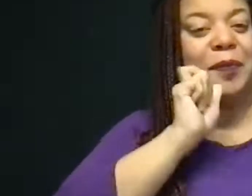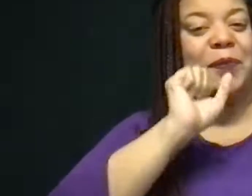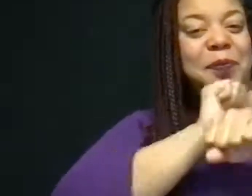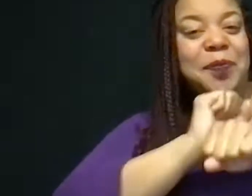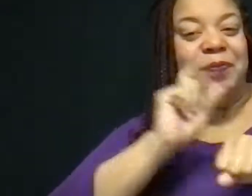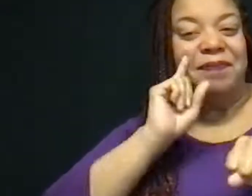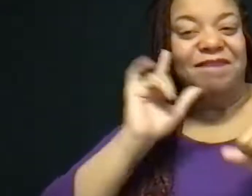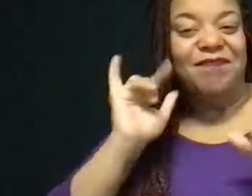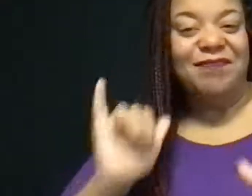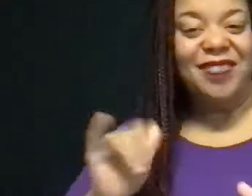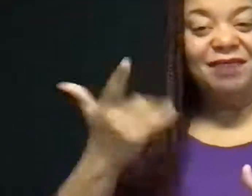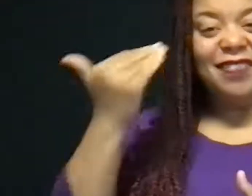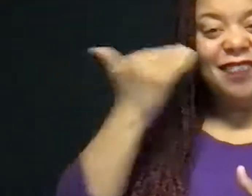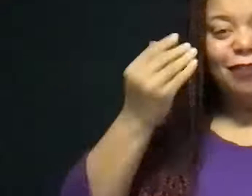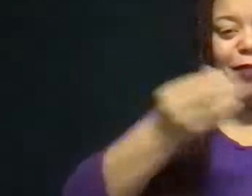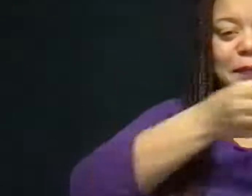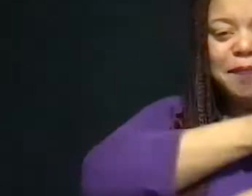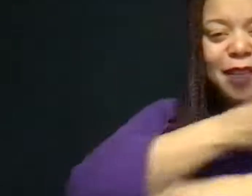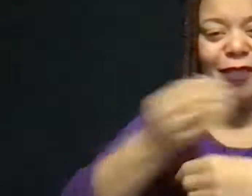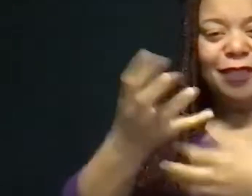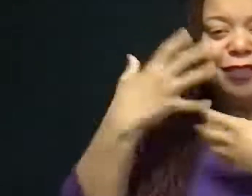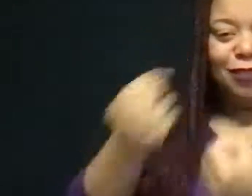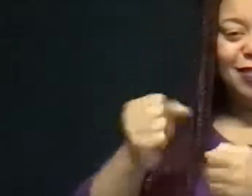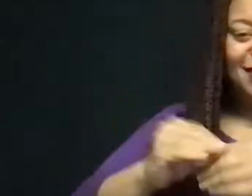Thank you so much, Holly. I'll pass it to